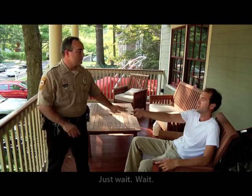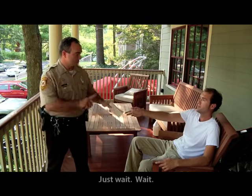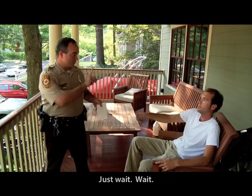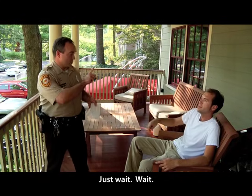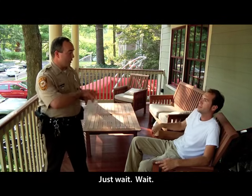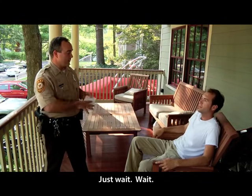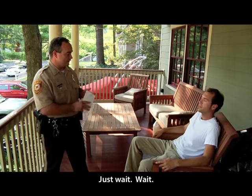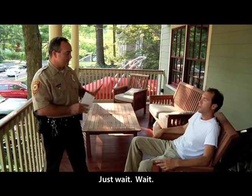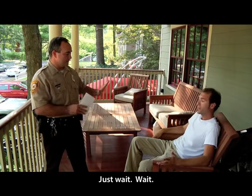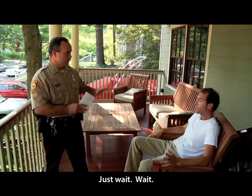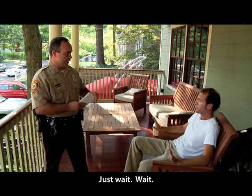Just wait. Wait.